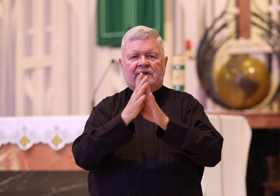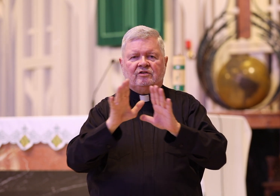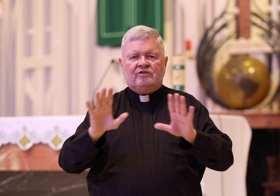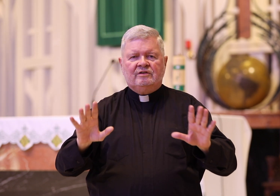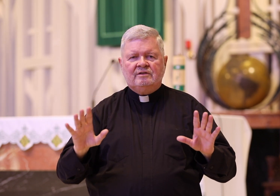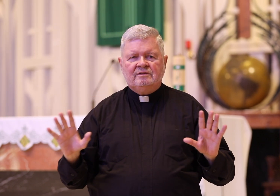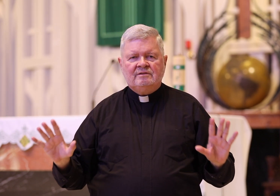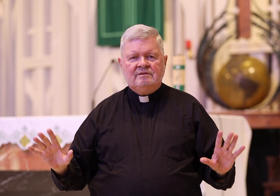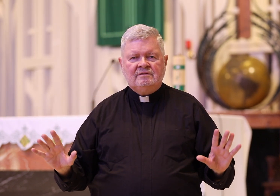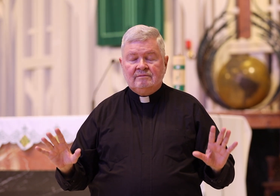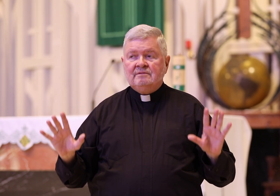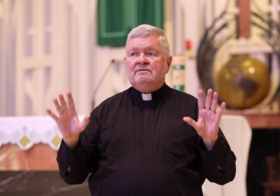peace.